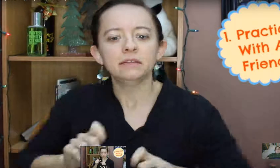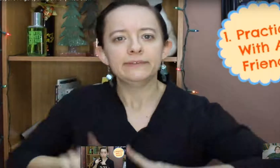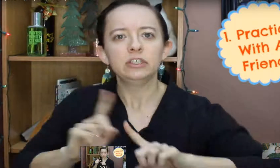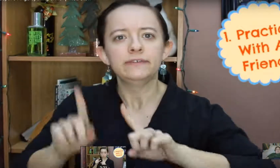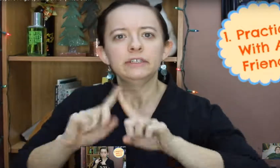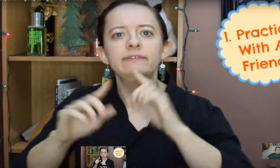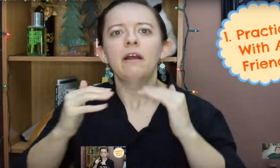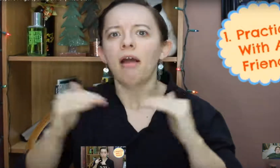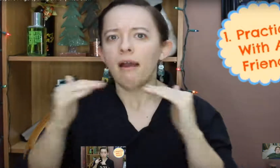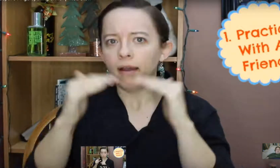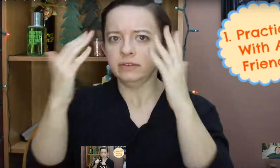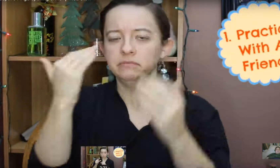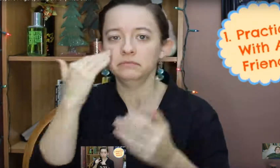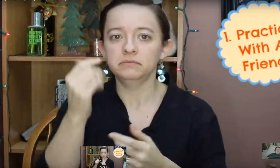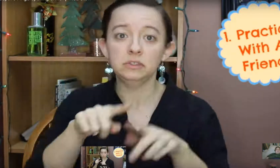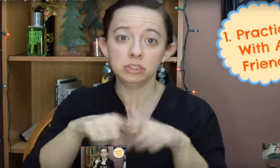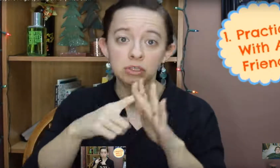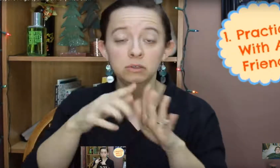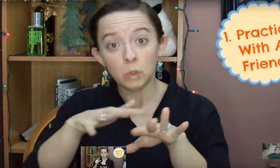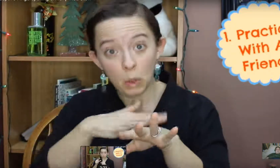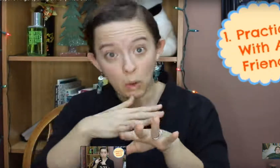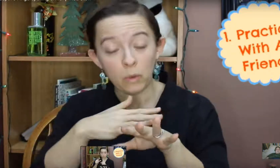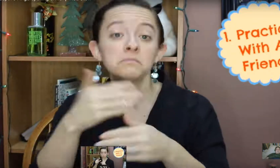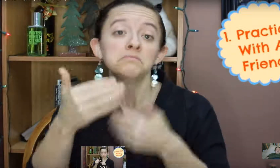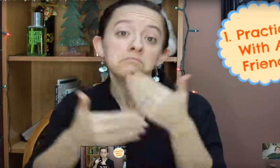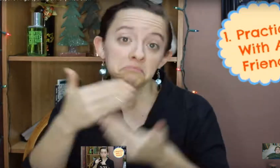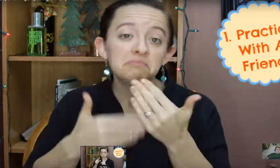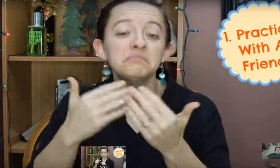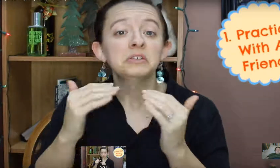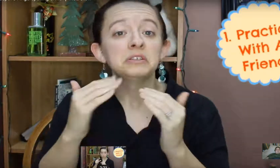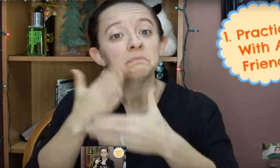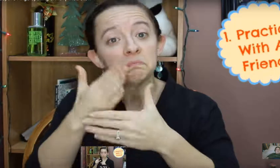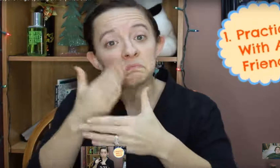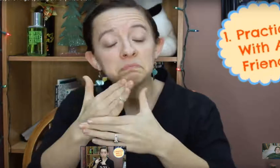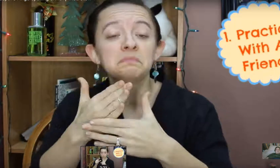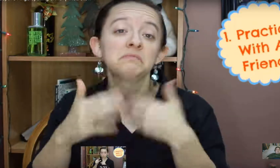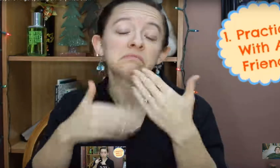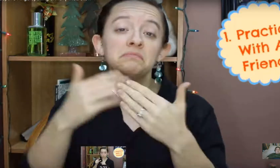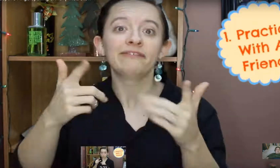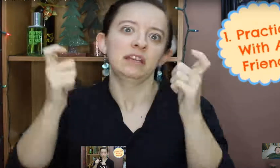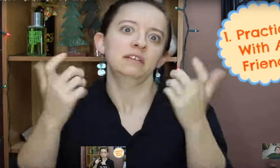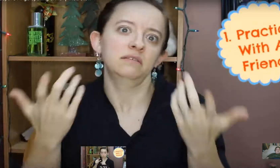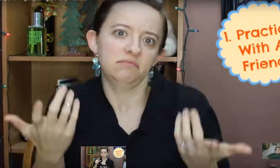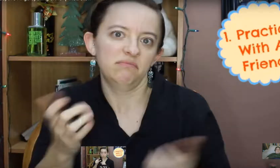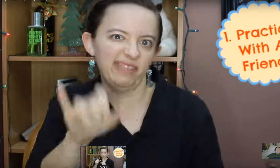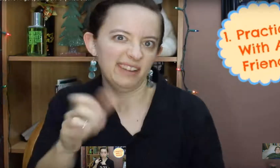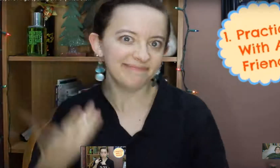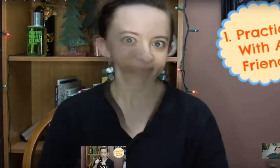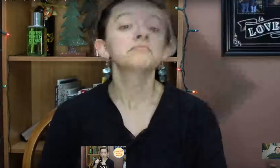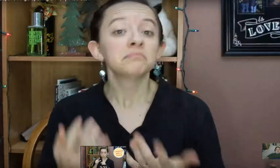get kind of around that right word, that's fine. Start in levels, measure yourself out, and then as soon as you start feeling like you're